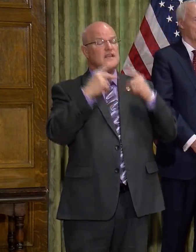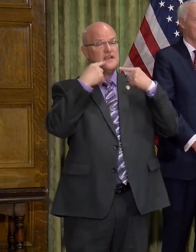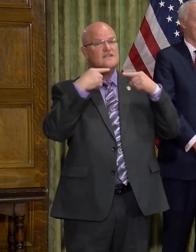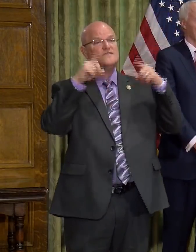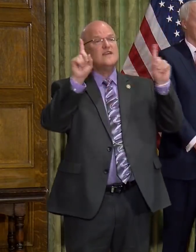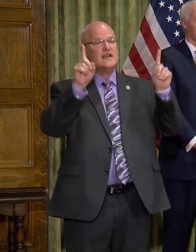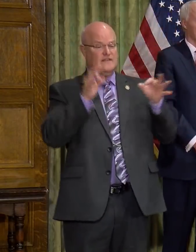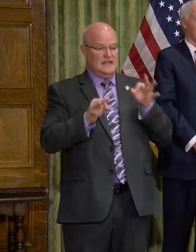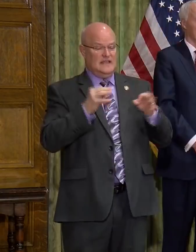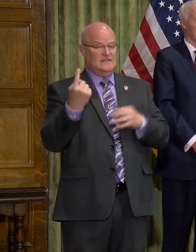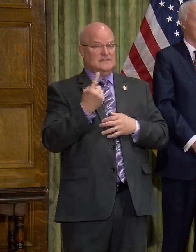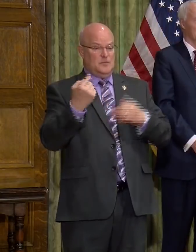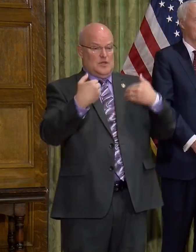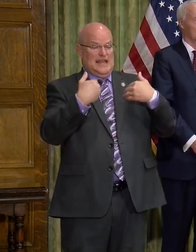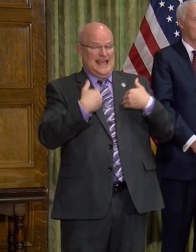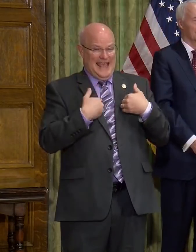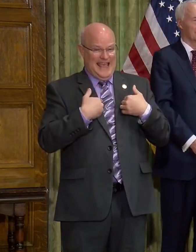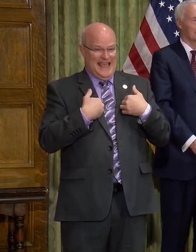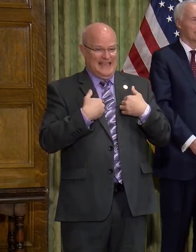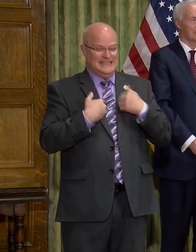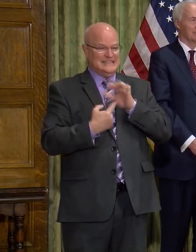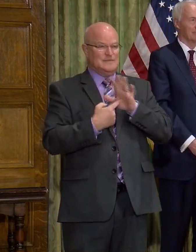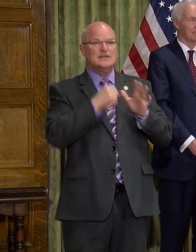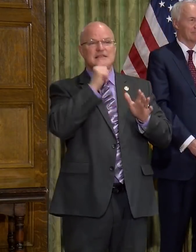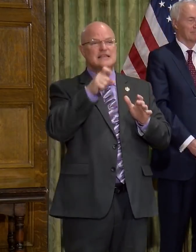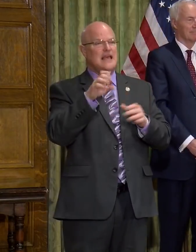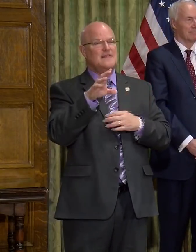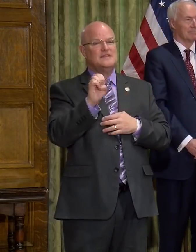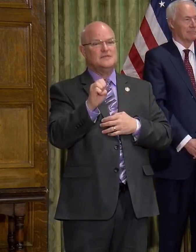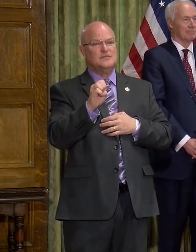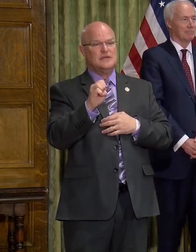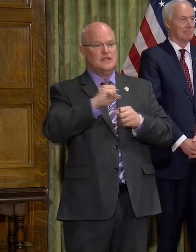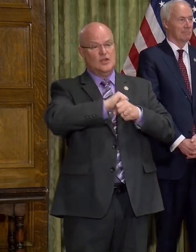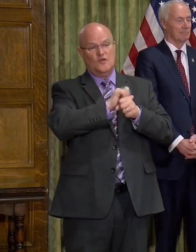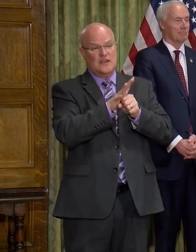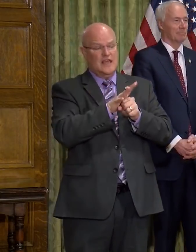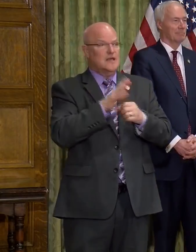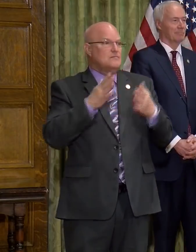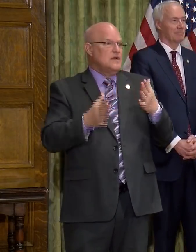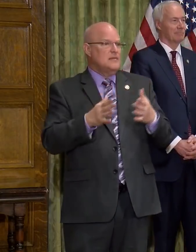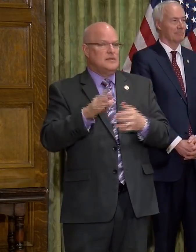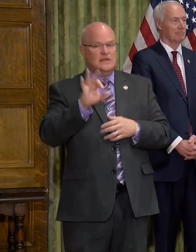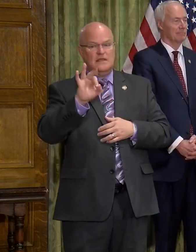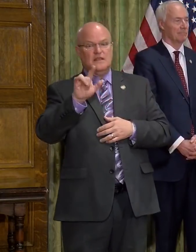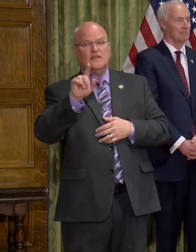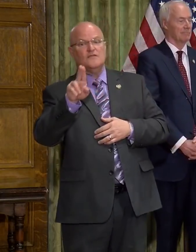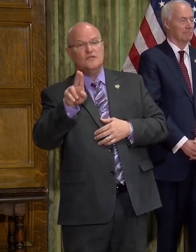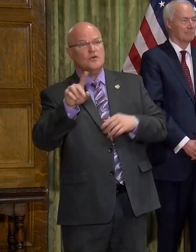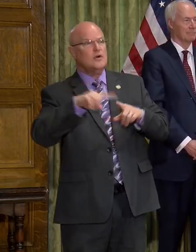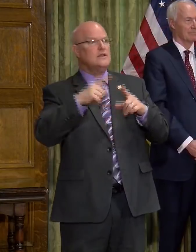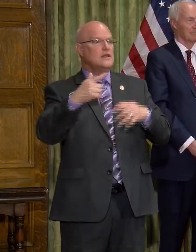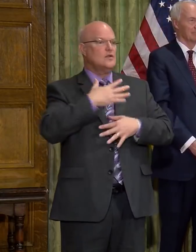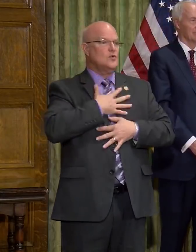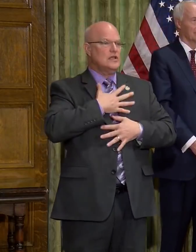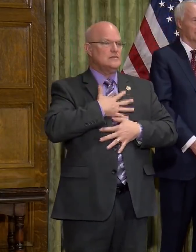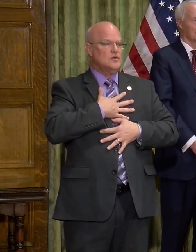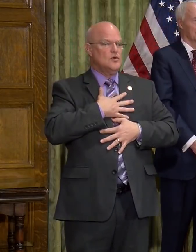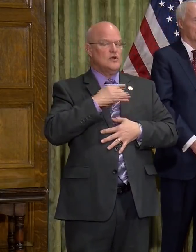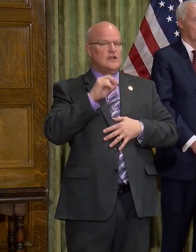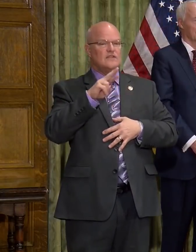effective if someone has symptoms, and it doesn't have to be COVID-19. It could be influenza or another respiratory